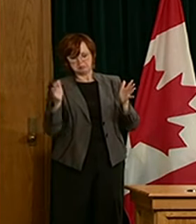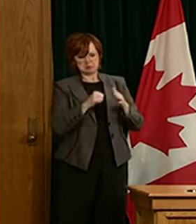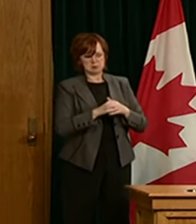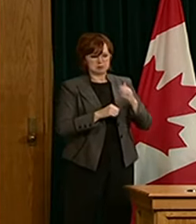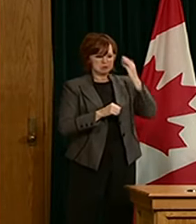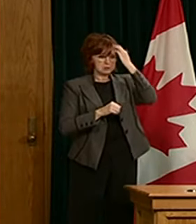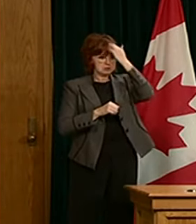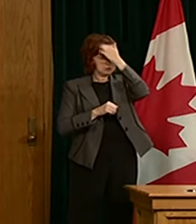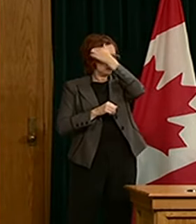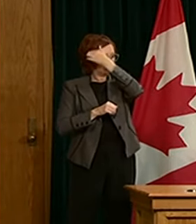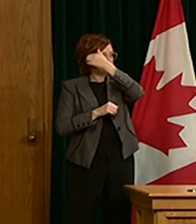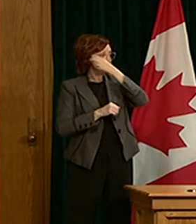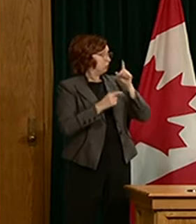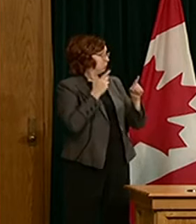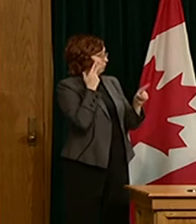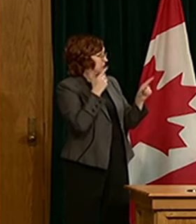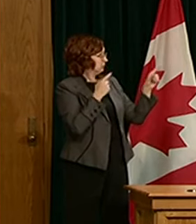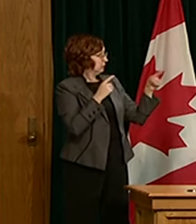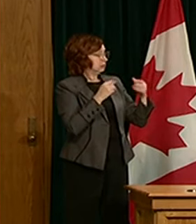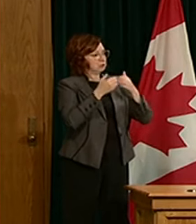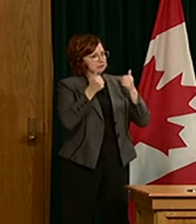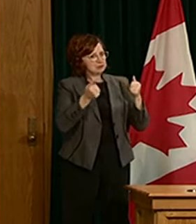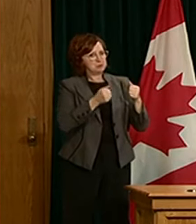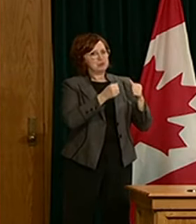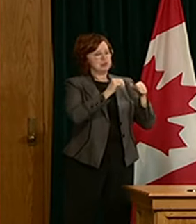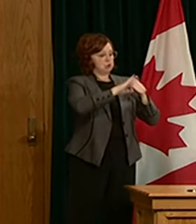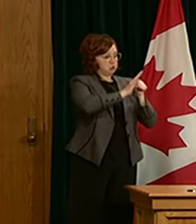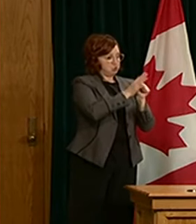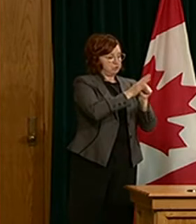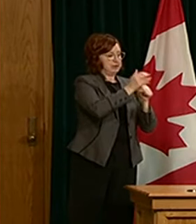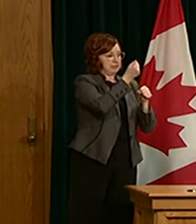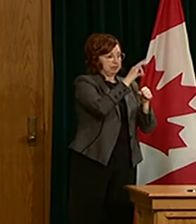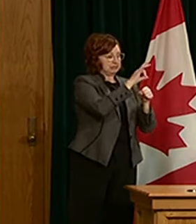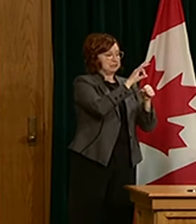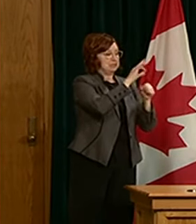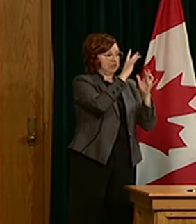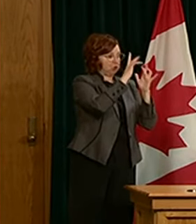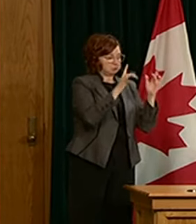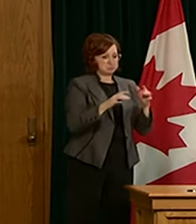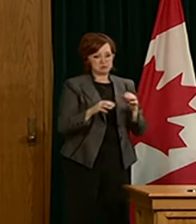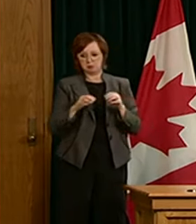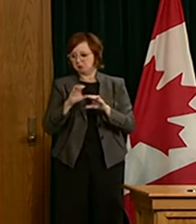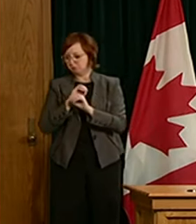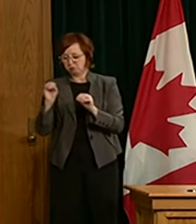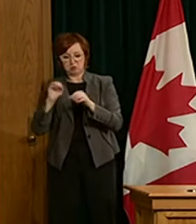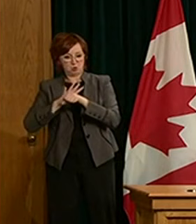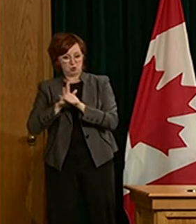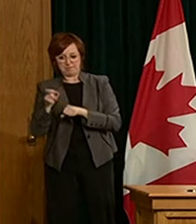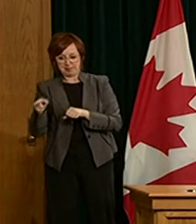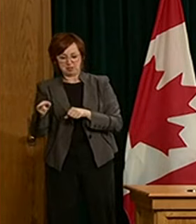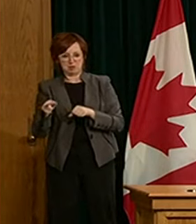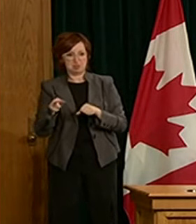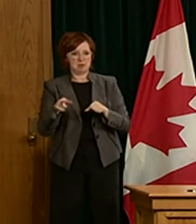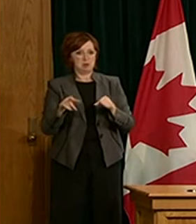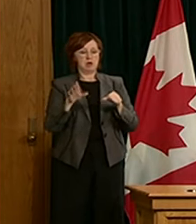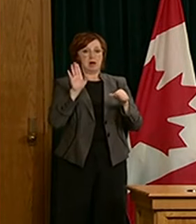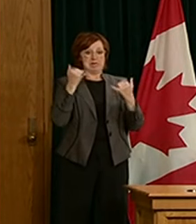as COVID-19 hospitals and non-COVID hospitals, those designations will not apply